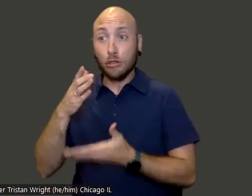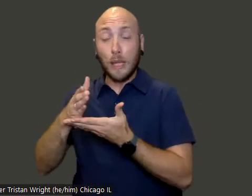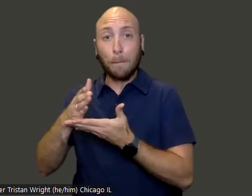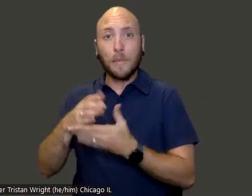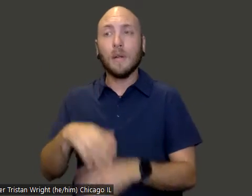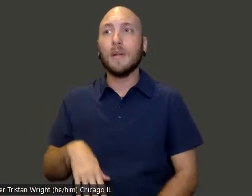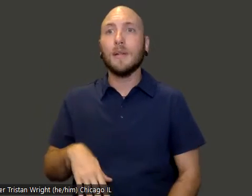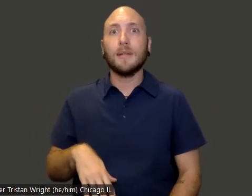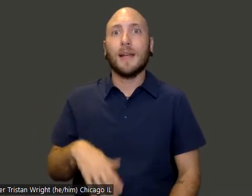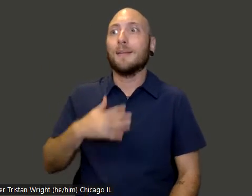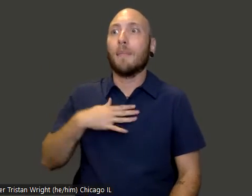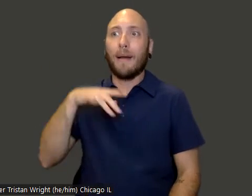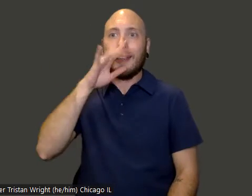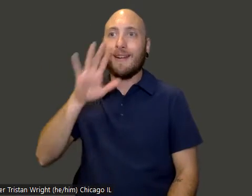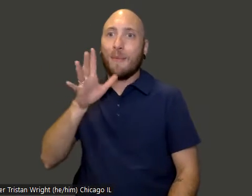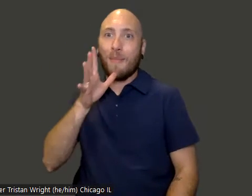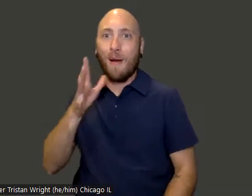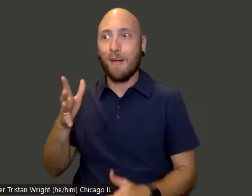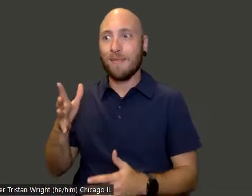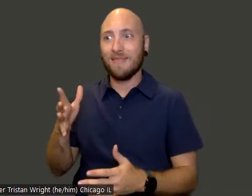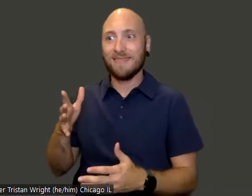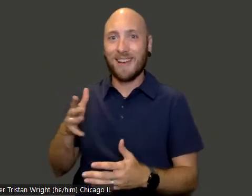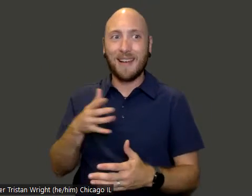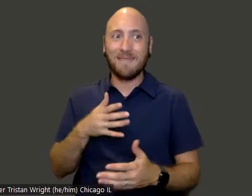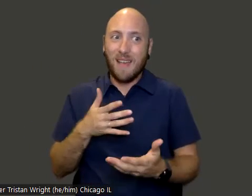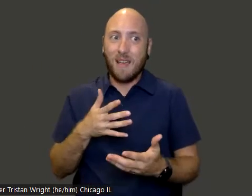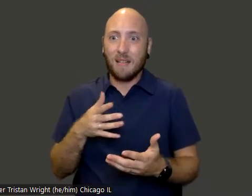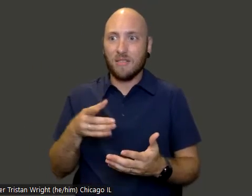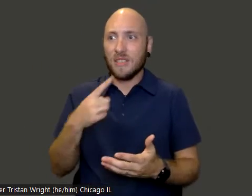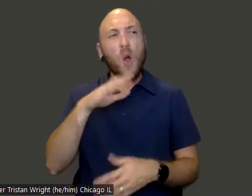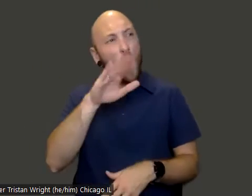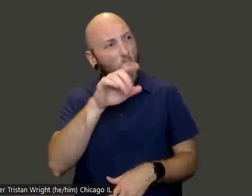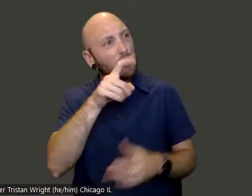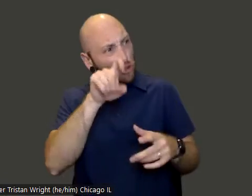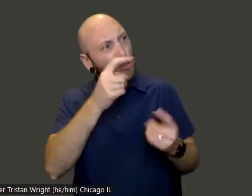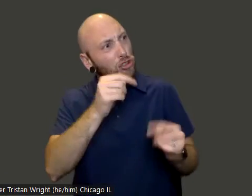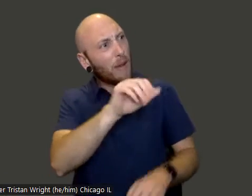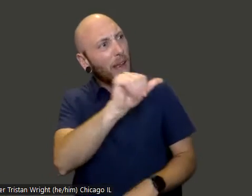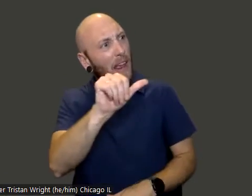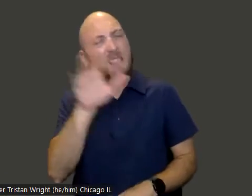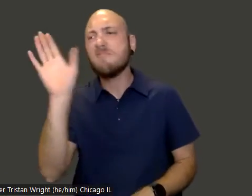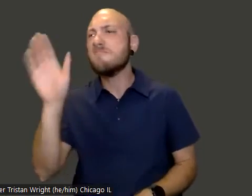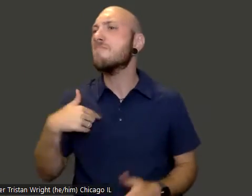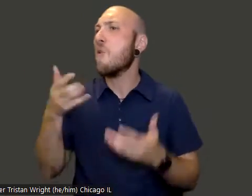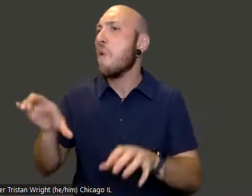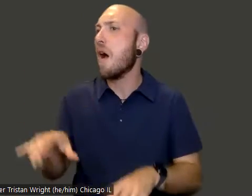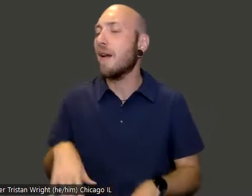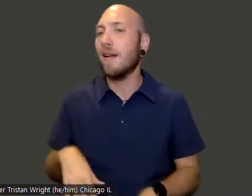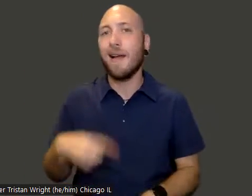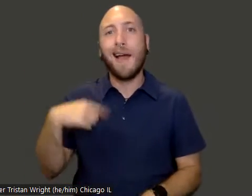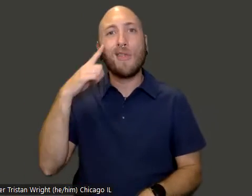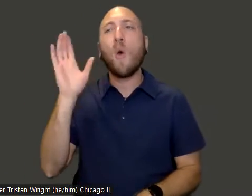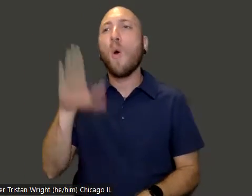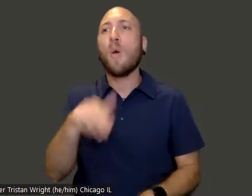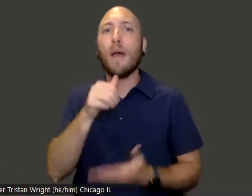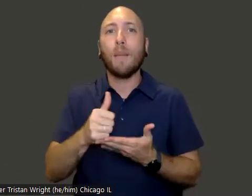mom wanted me to go to Alcoholics Anonymous, and I wasn't about that life then. I didn't want to, because that didn't work. And what the truth was is I hadn't worked